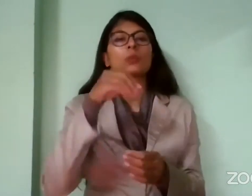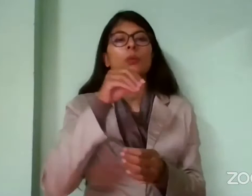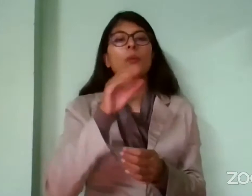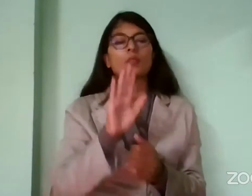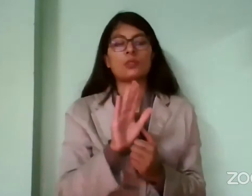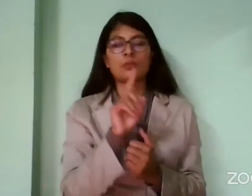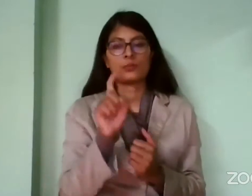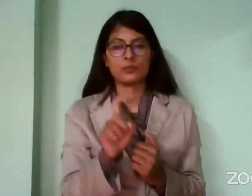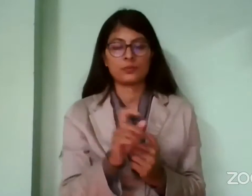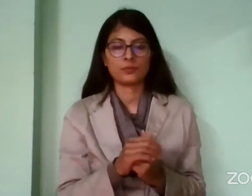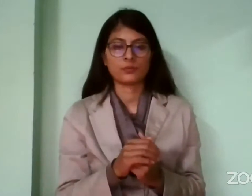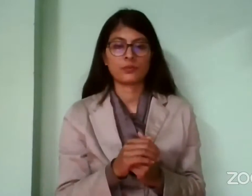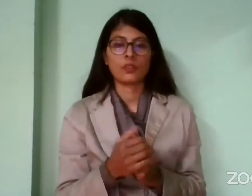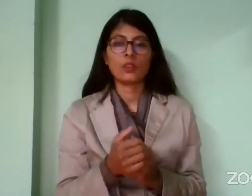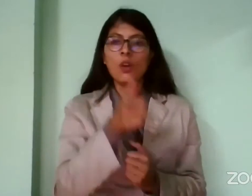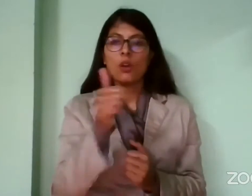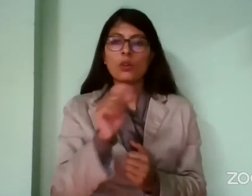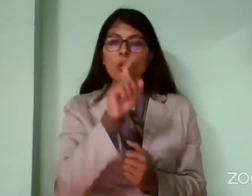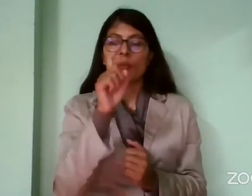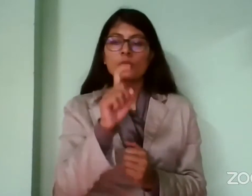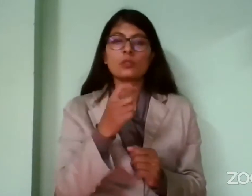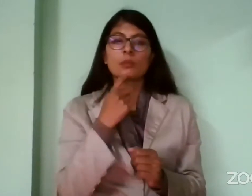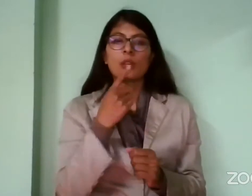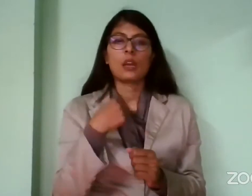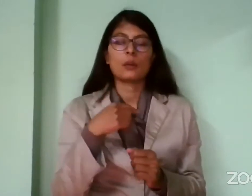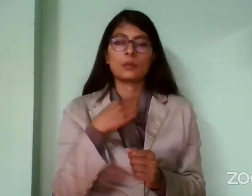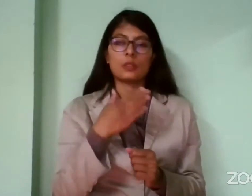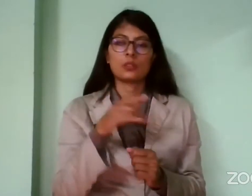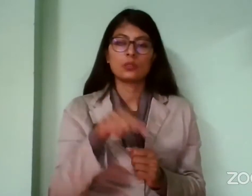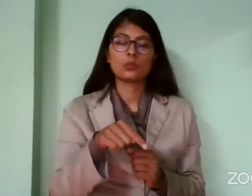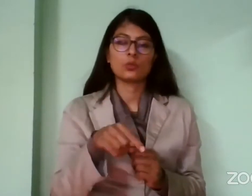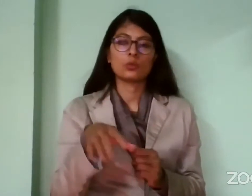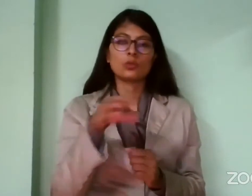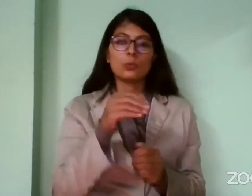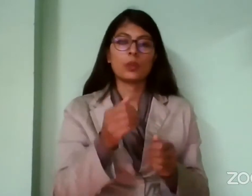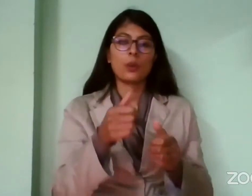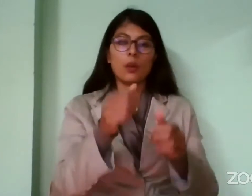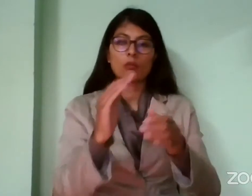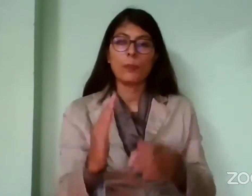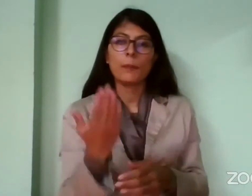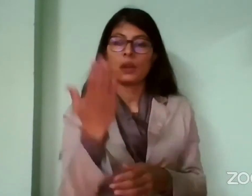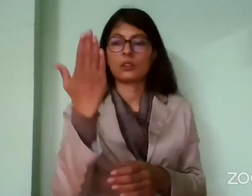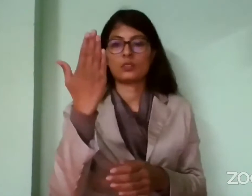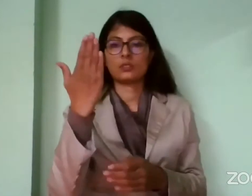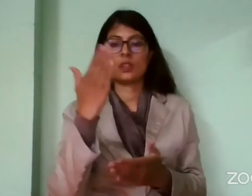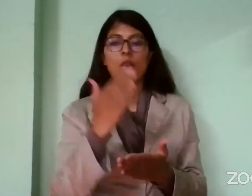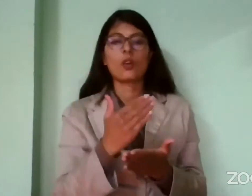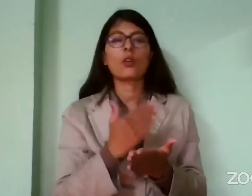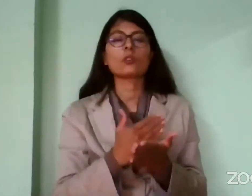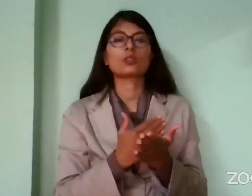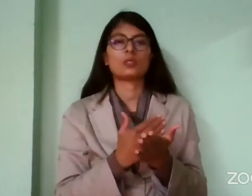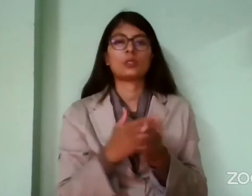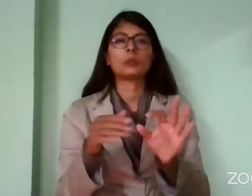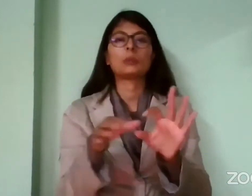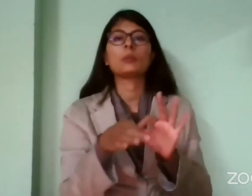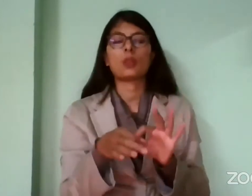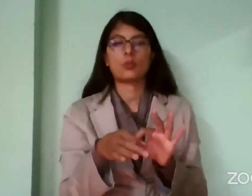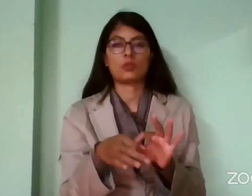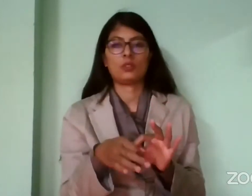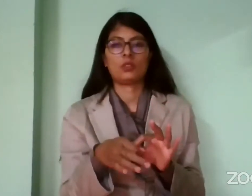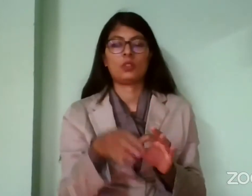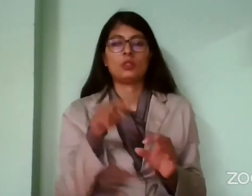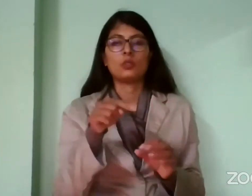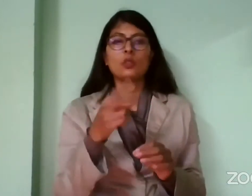So the next question is, how do we create this degree of accountability? And I think that comes from